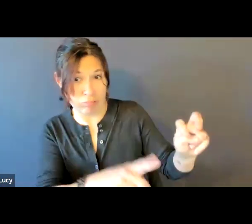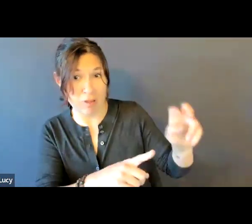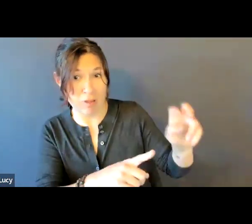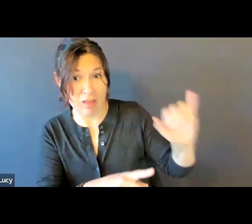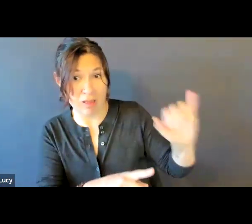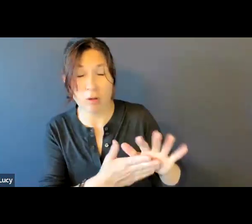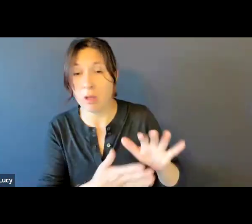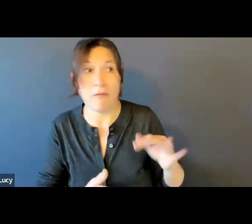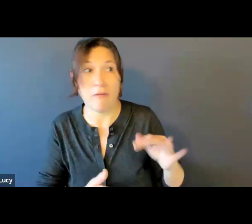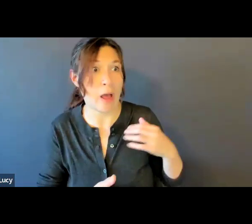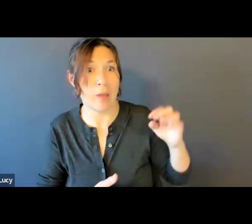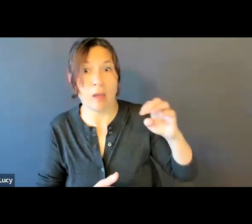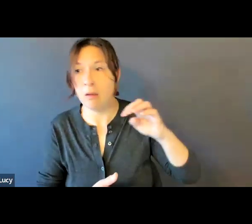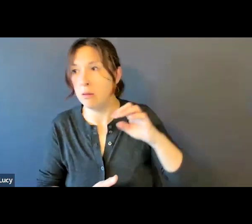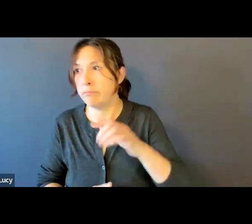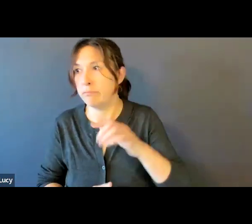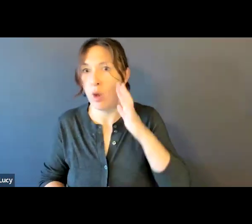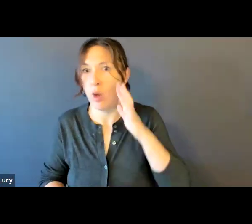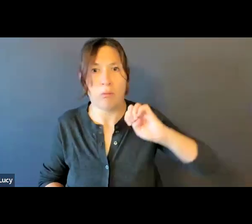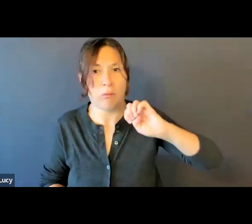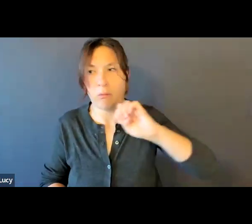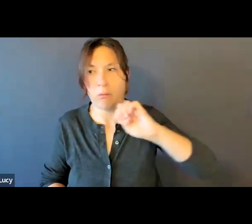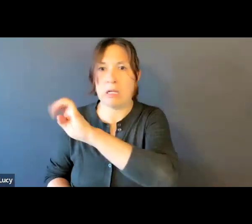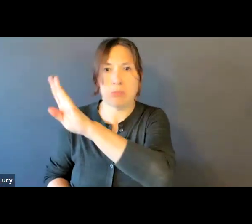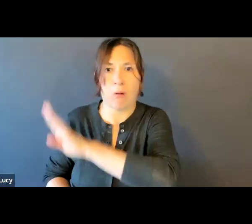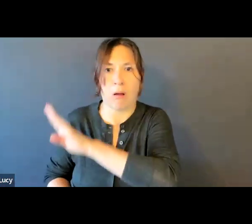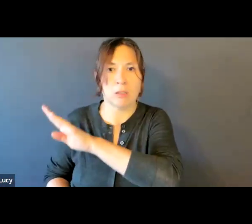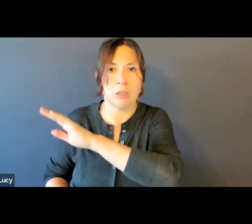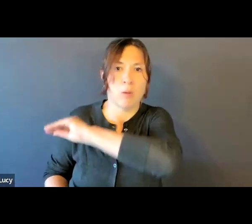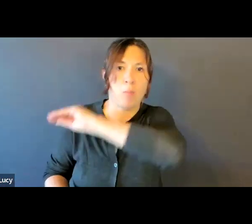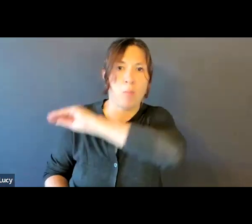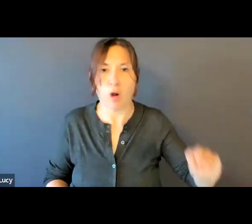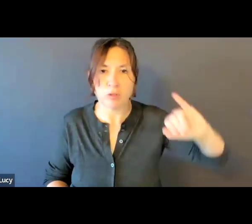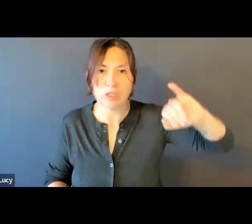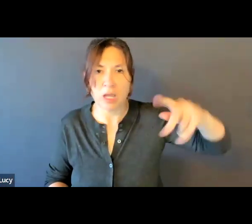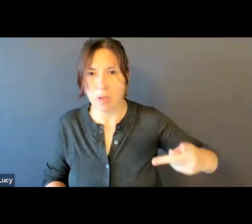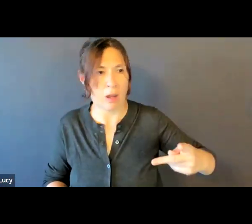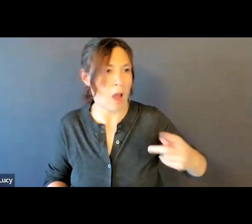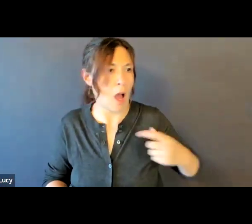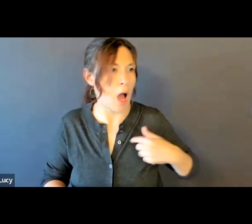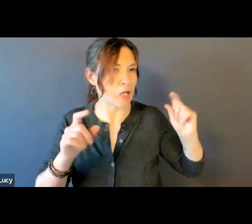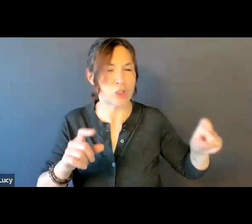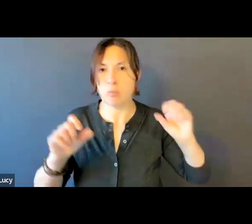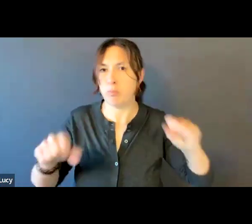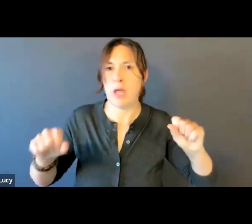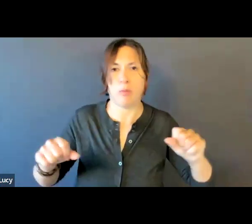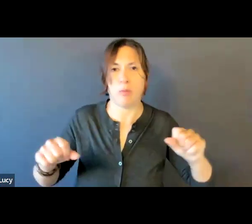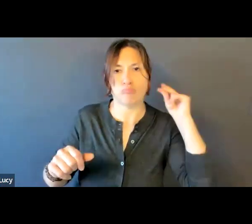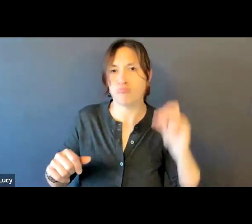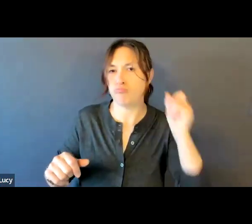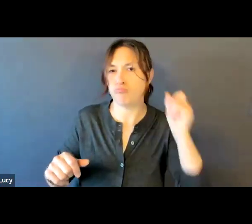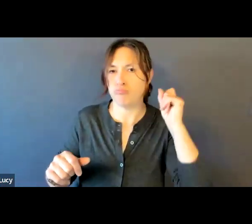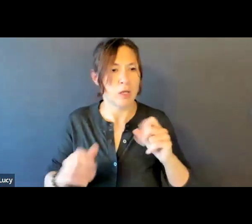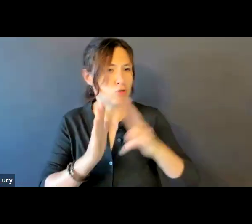East Boston to Jamaica Plain, you should be able to pick up right where you left off. You should be in 4th grade. You should be reading Love That Dog like every other student in 4th